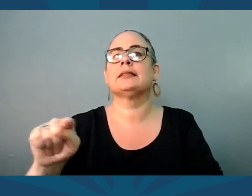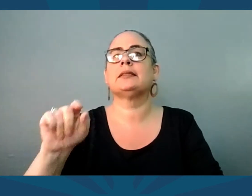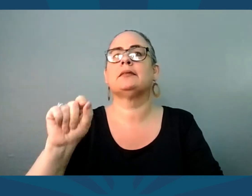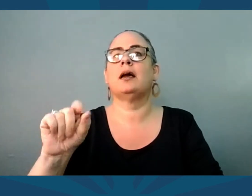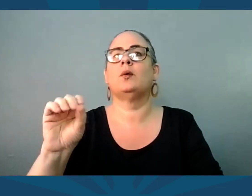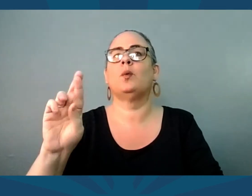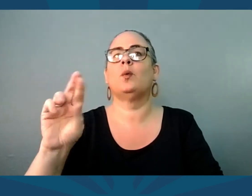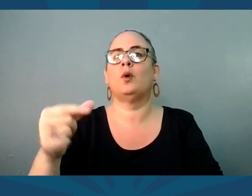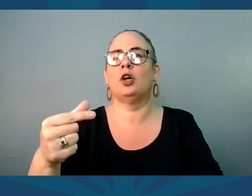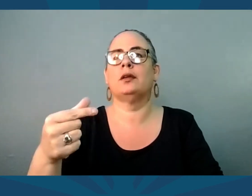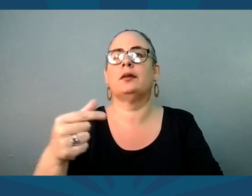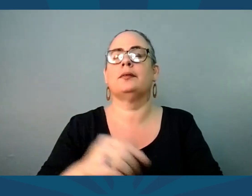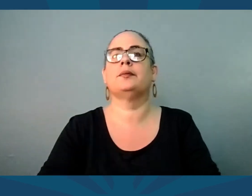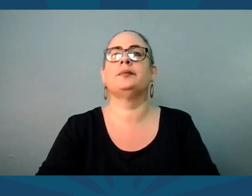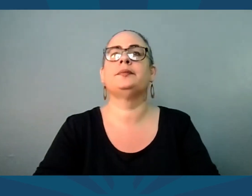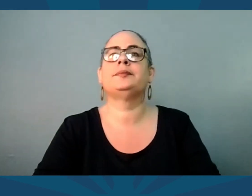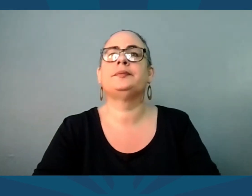lapazcountyaz.org.